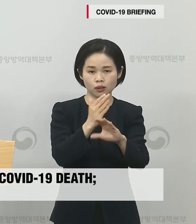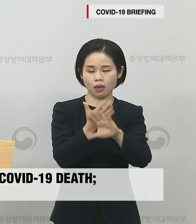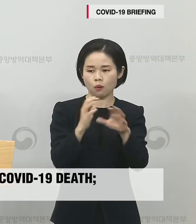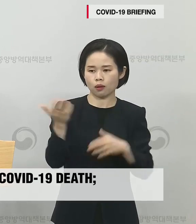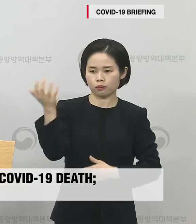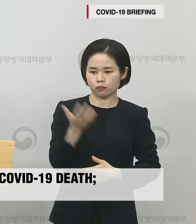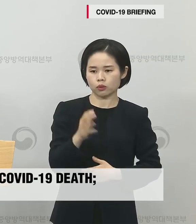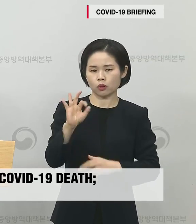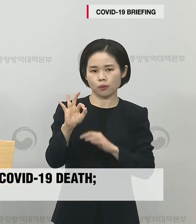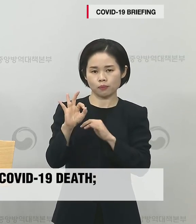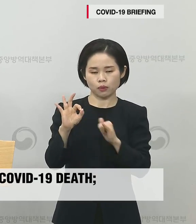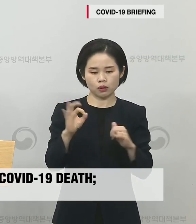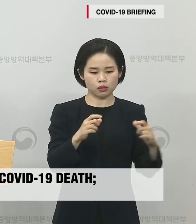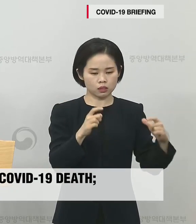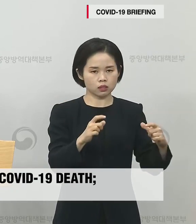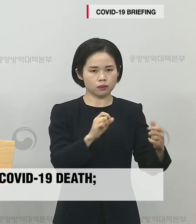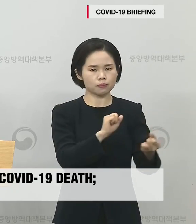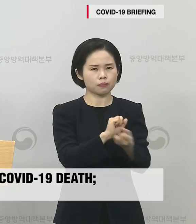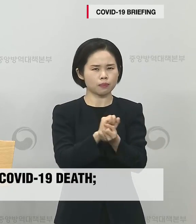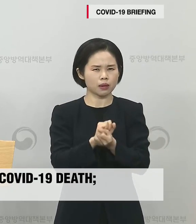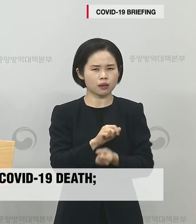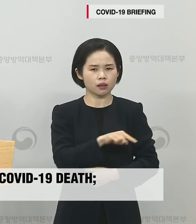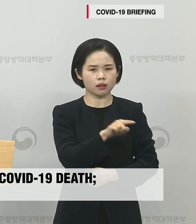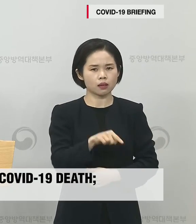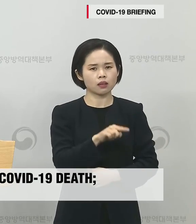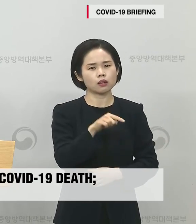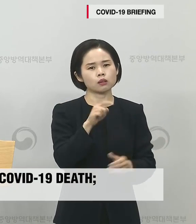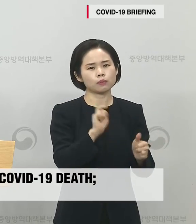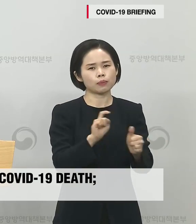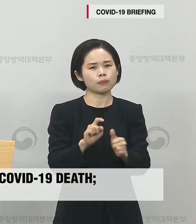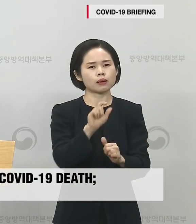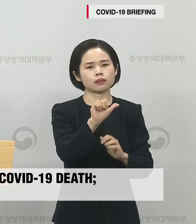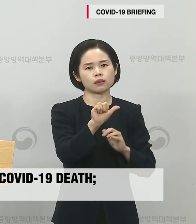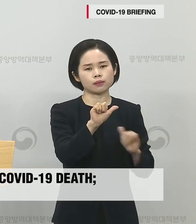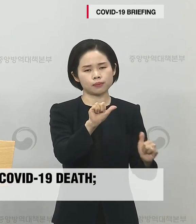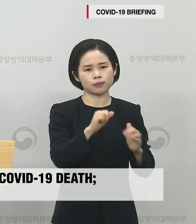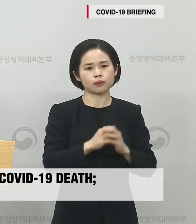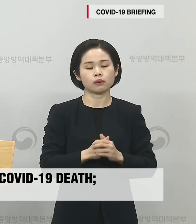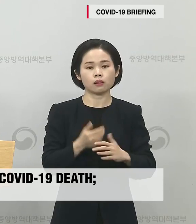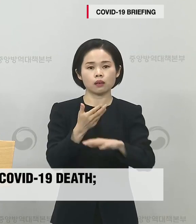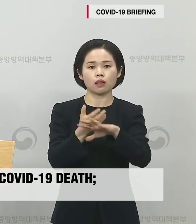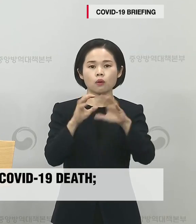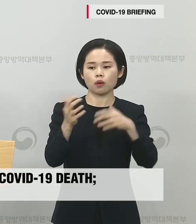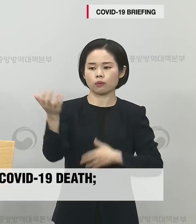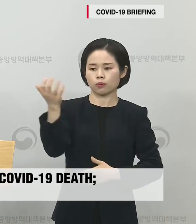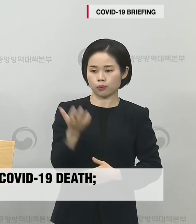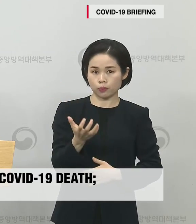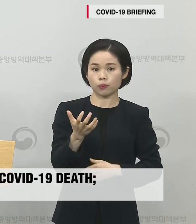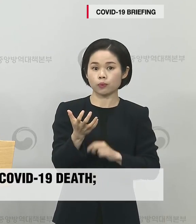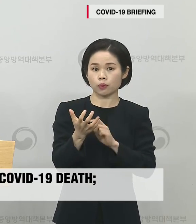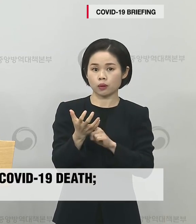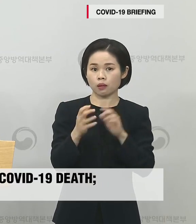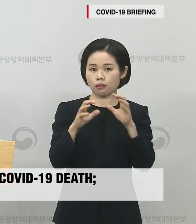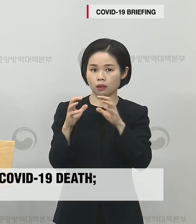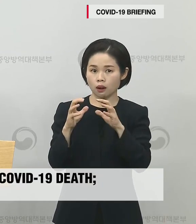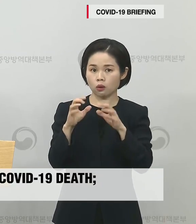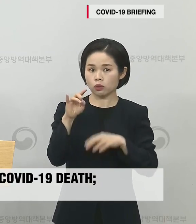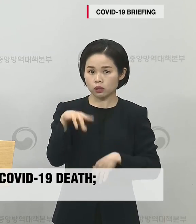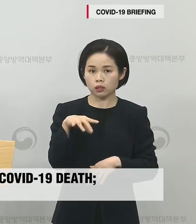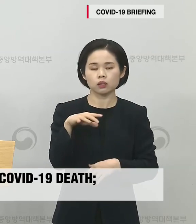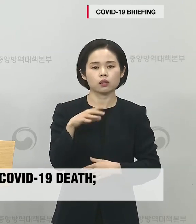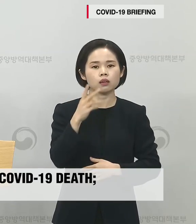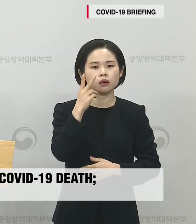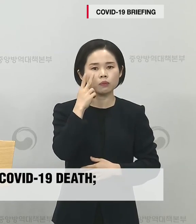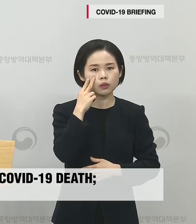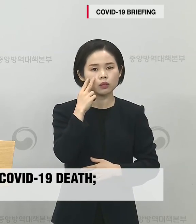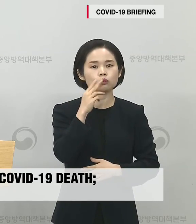15 cases from yesterday, 10 were imported and 5 were community transmissions. As for the countries,